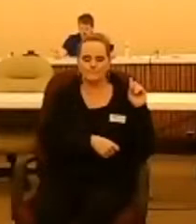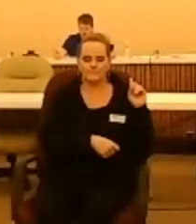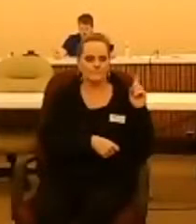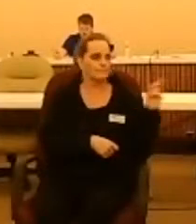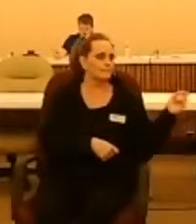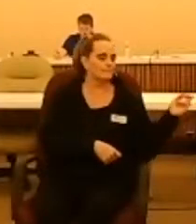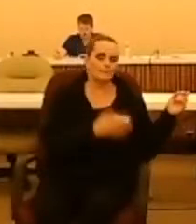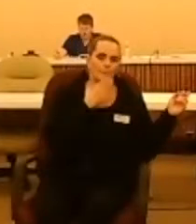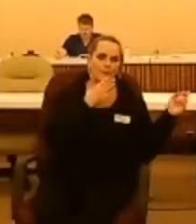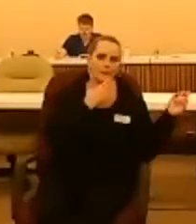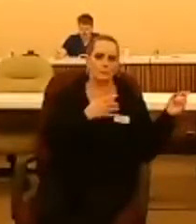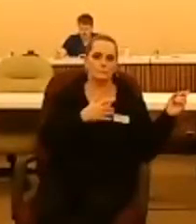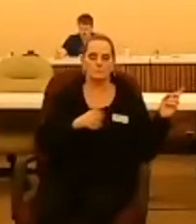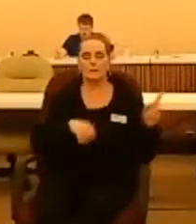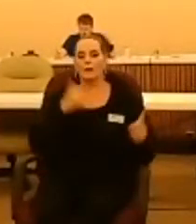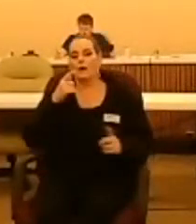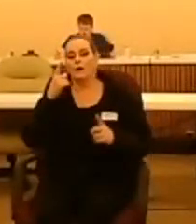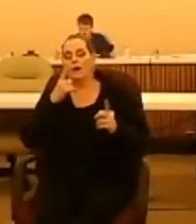Any other questions?